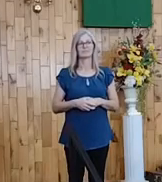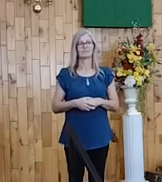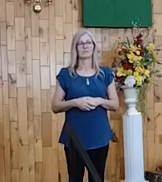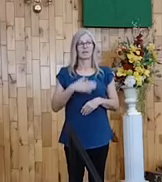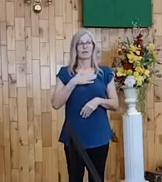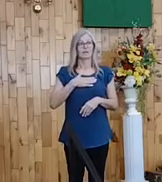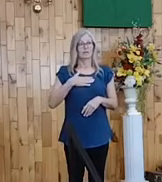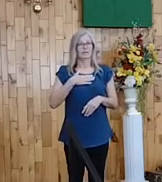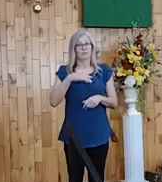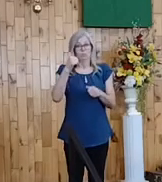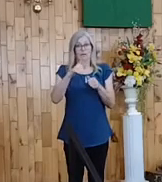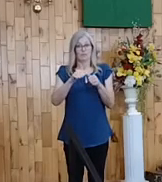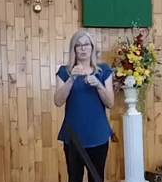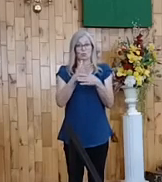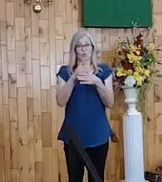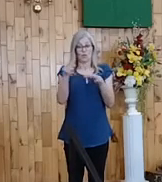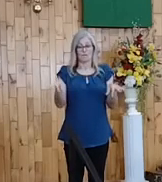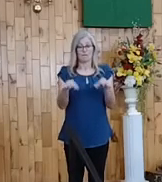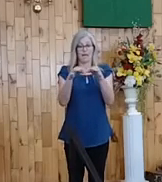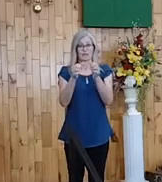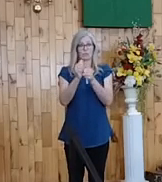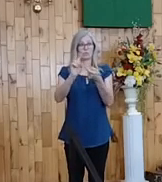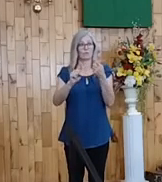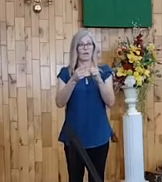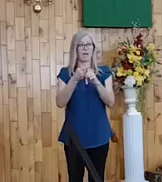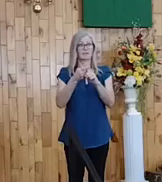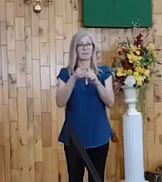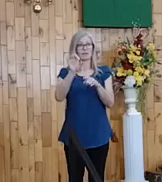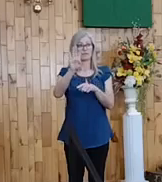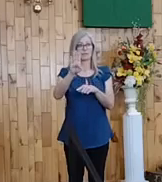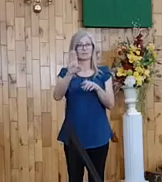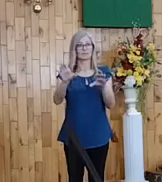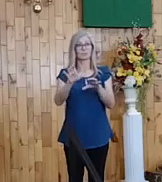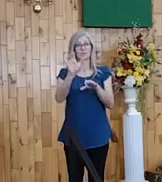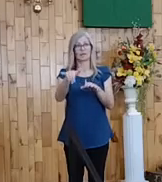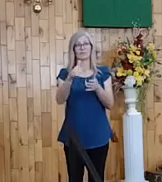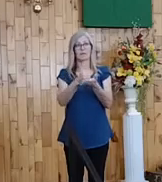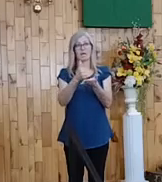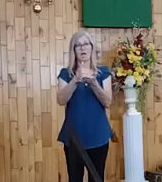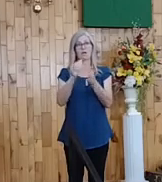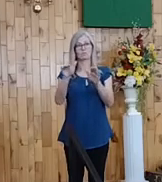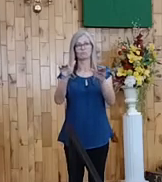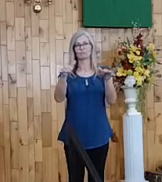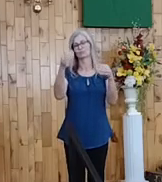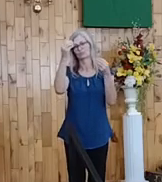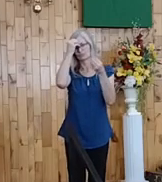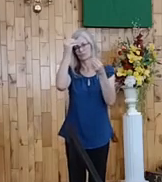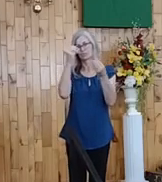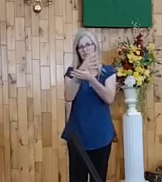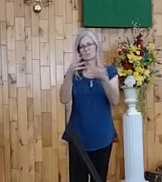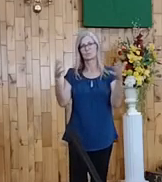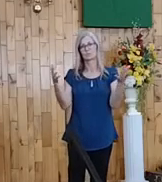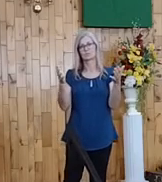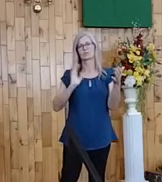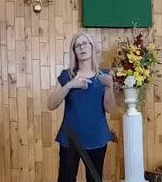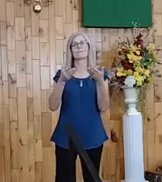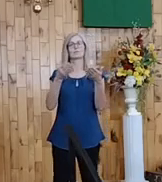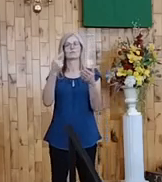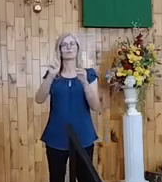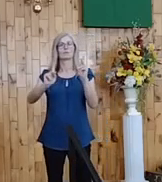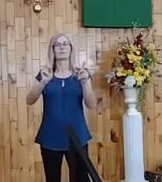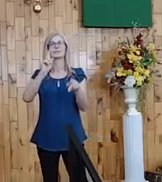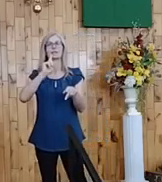Please remember to share the Mass with your friends on Facebook. By doing so, we help spread the word and our ministry to persons